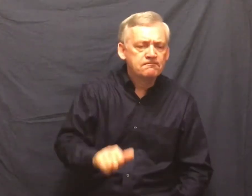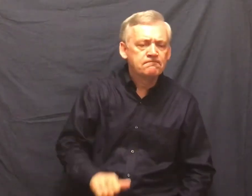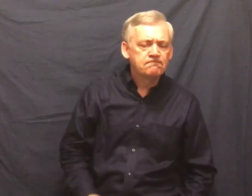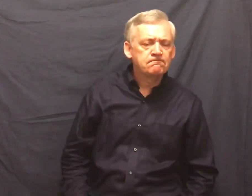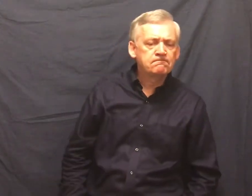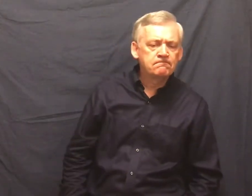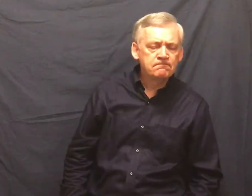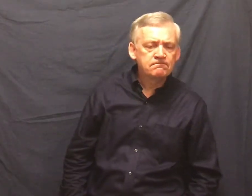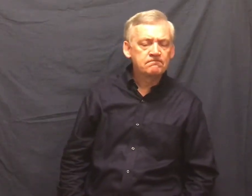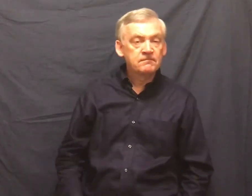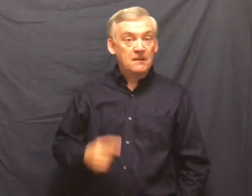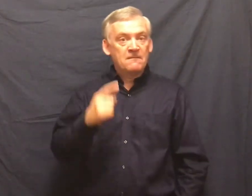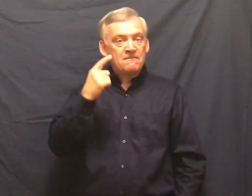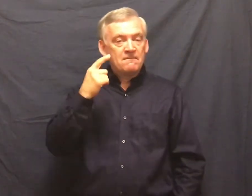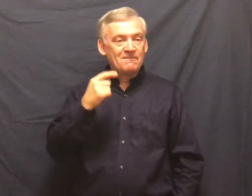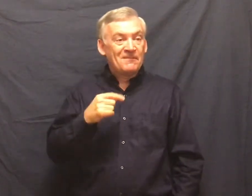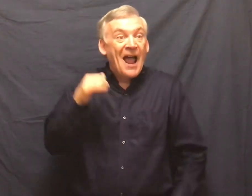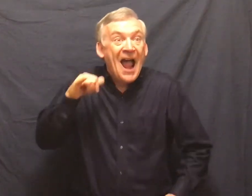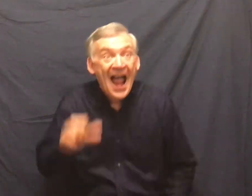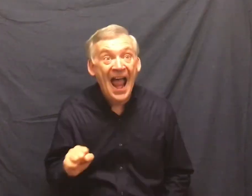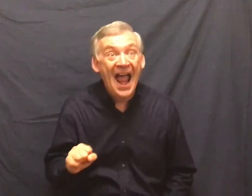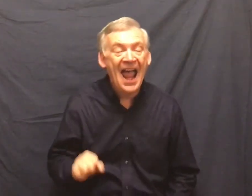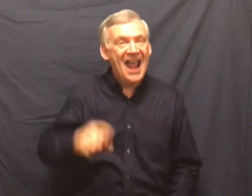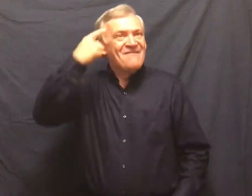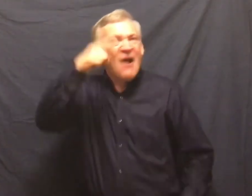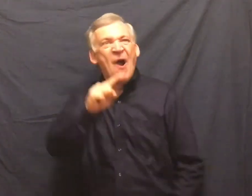For the rabbits," Lenny shouted.